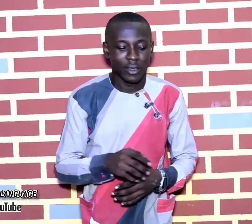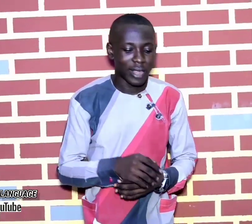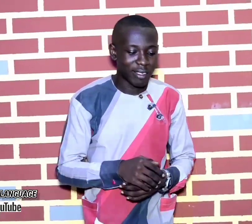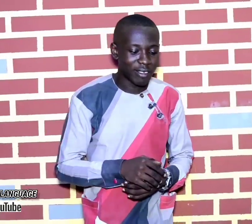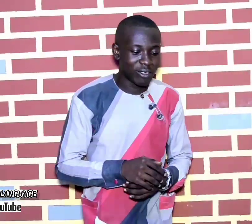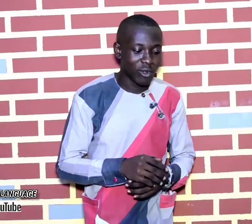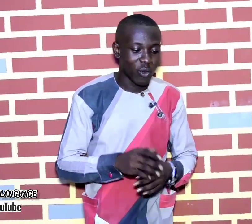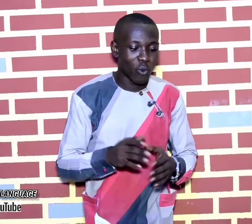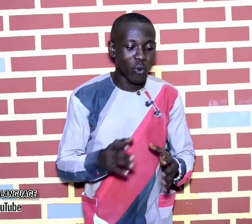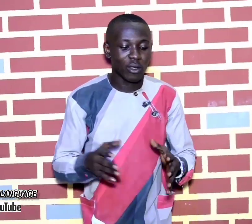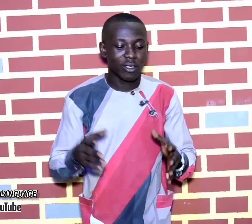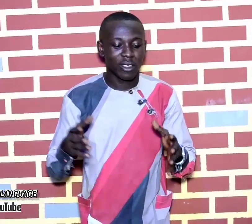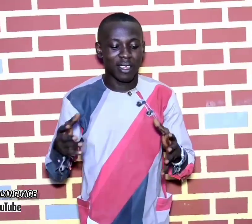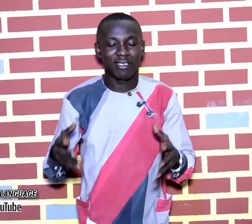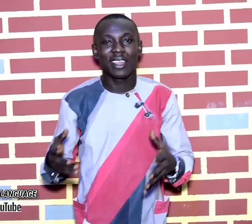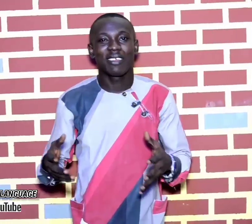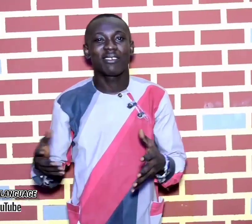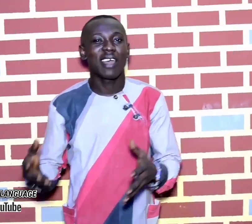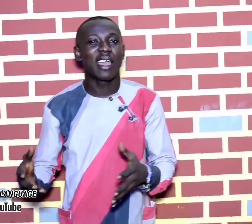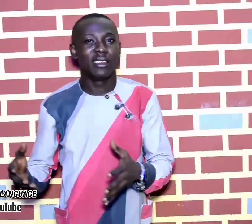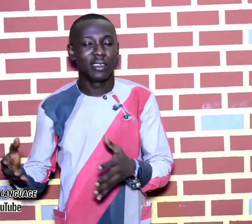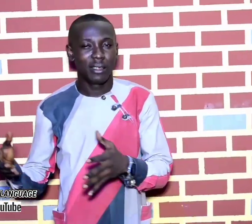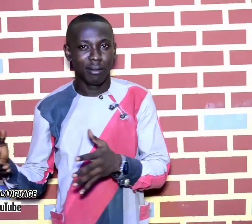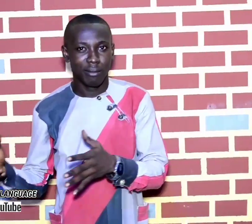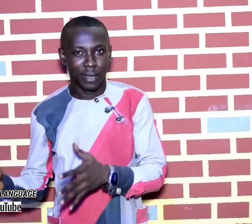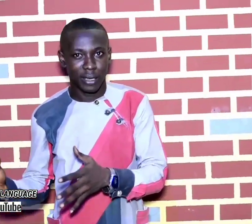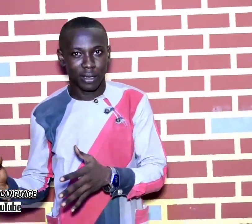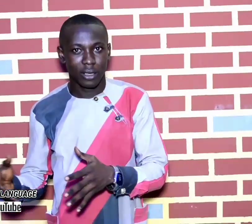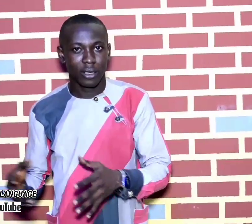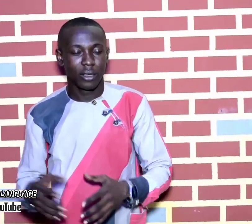That is what a certain sign means.